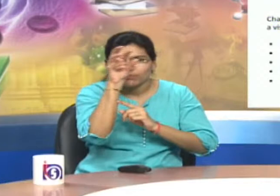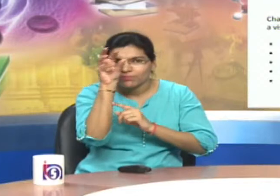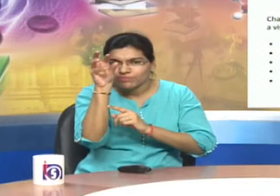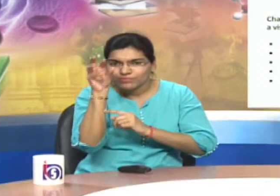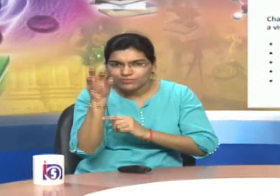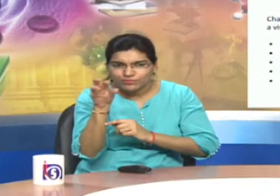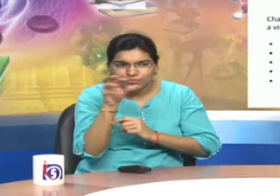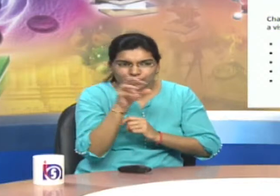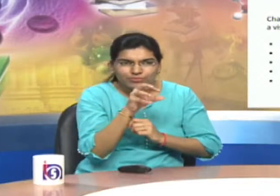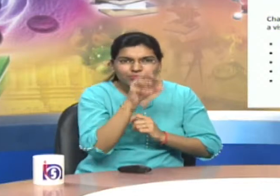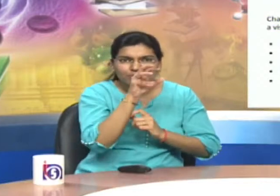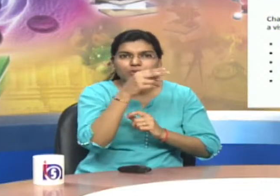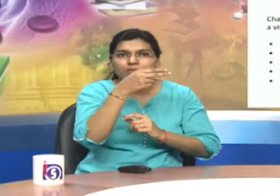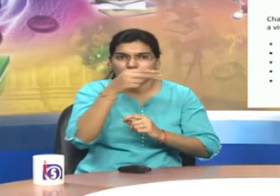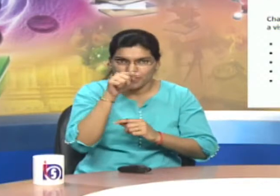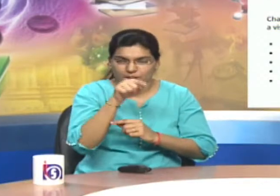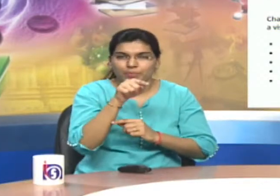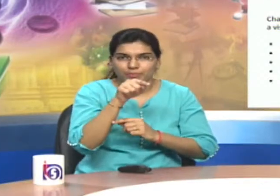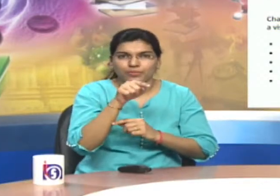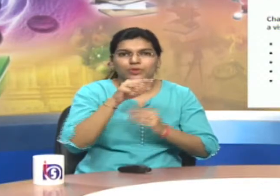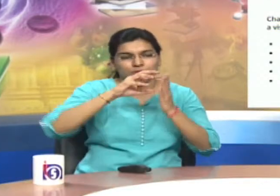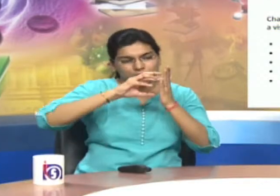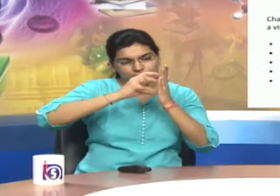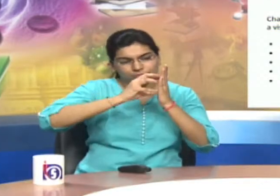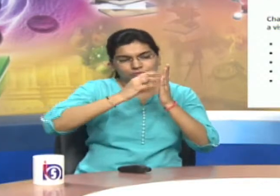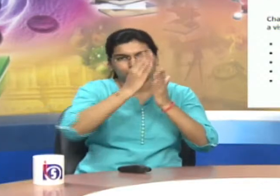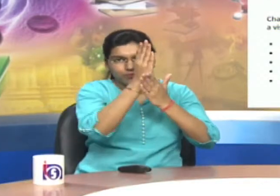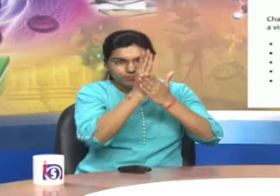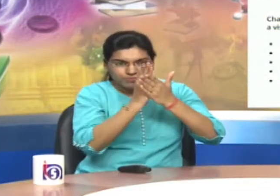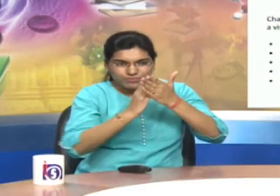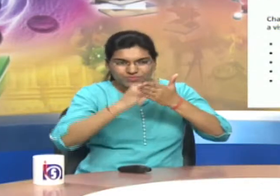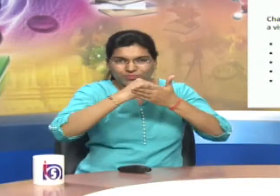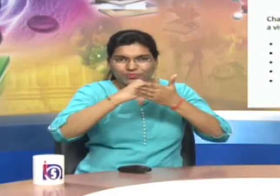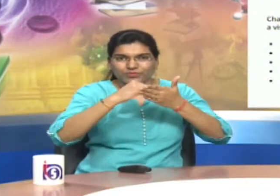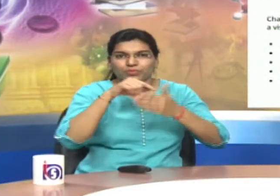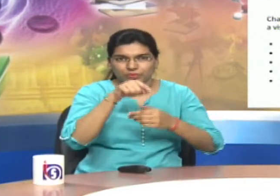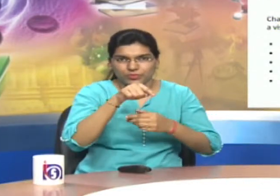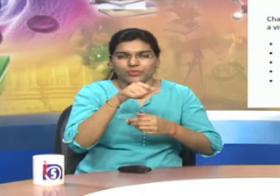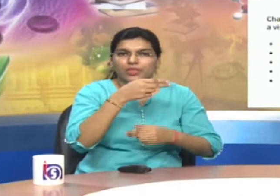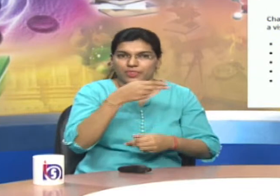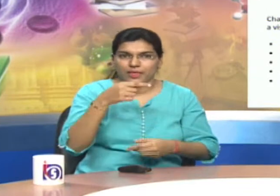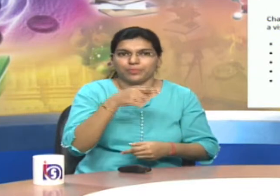some ratios inside the circle. So that is known as pie chart.